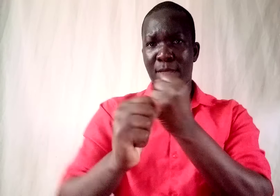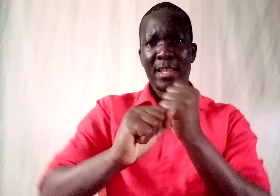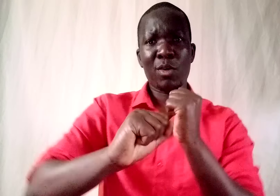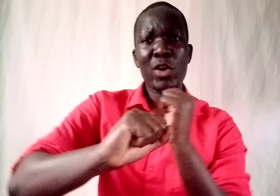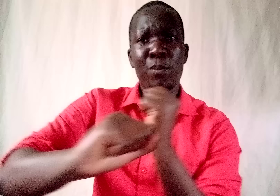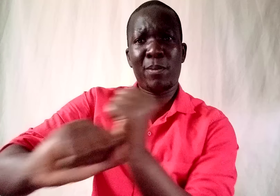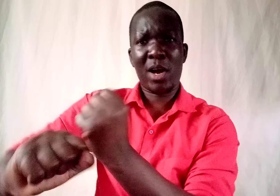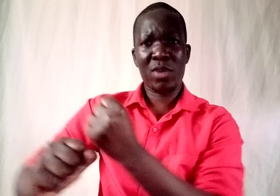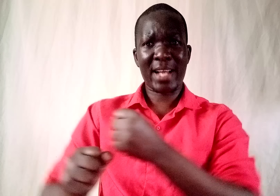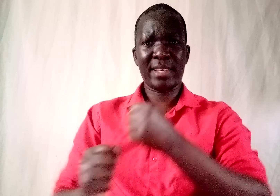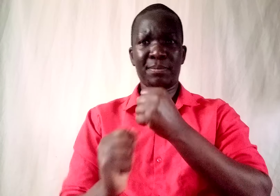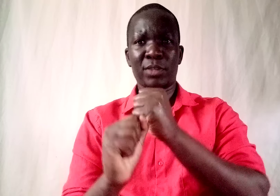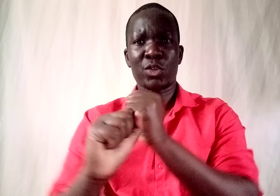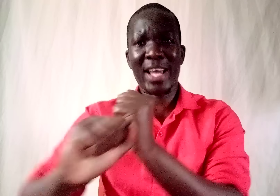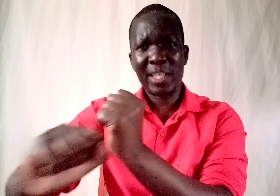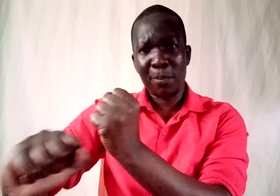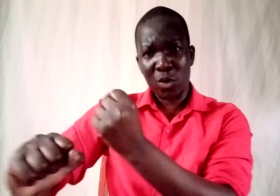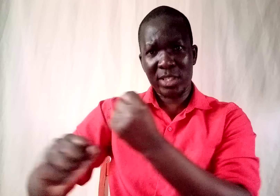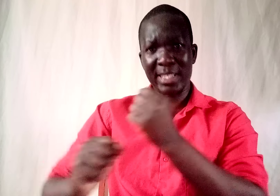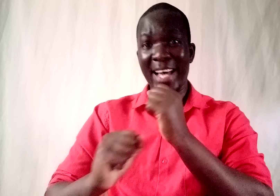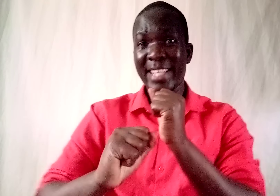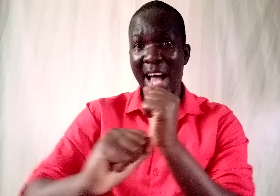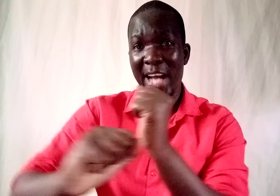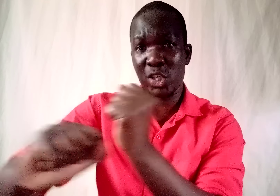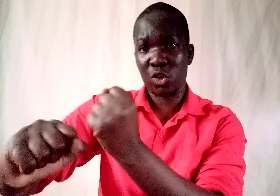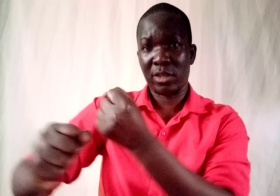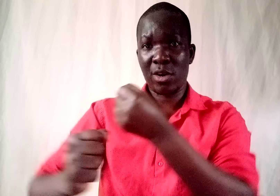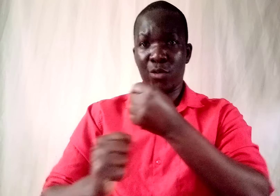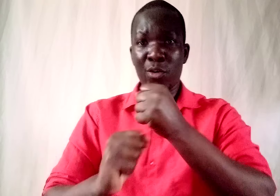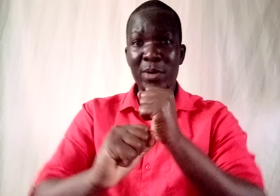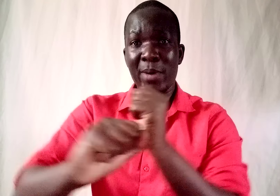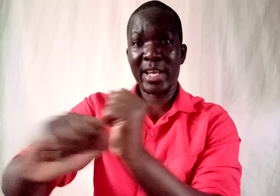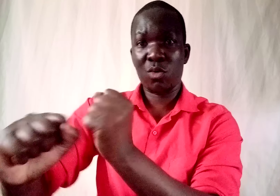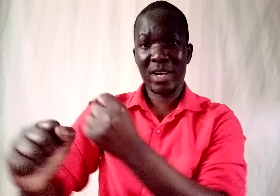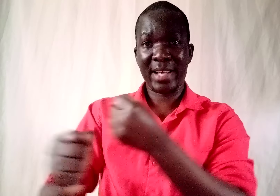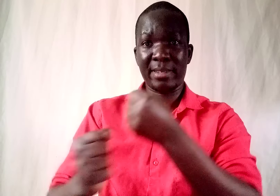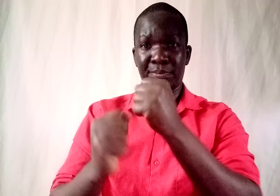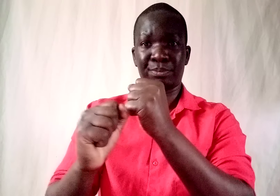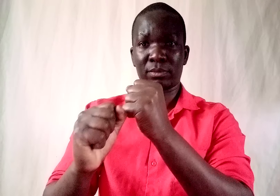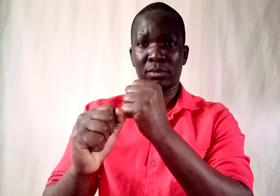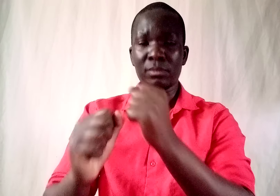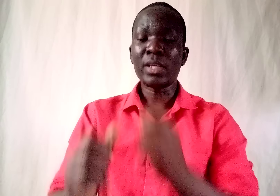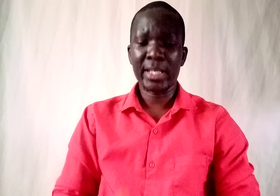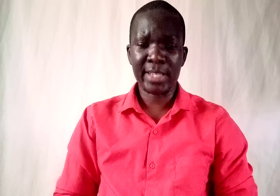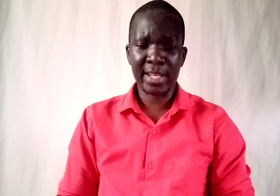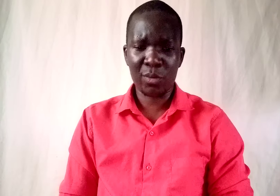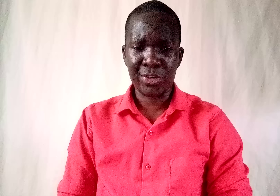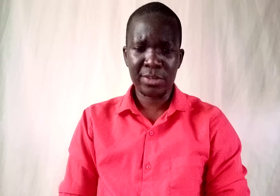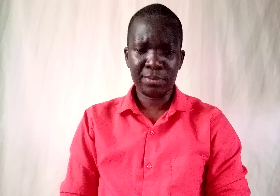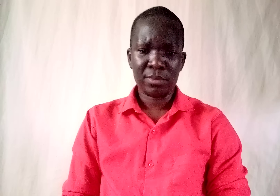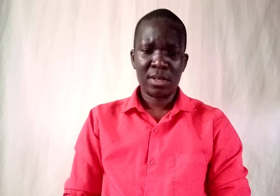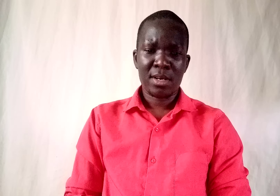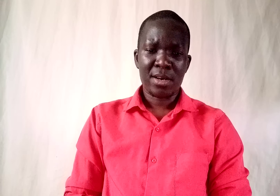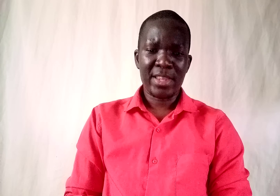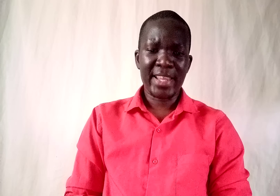The way you prepare ugali. So that's the process, that's the action for preparing ugali in sign language. The next